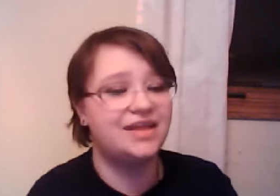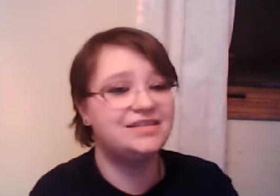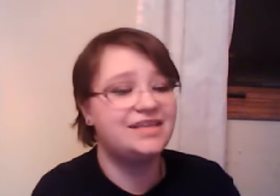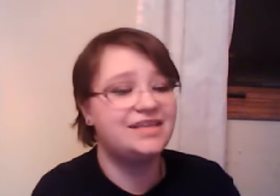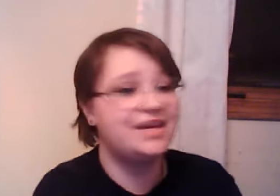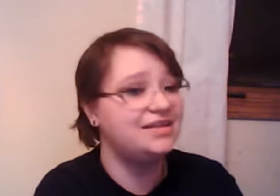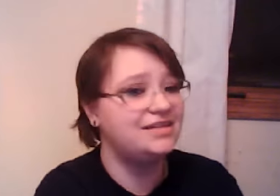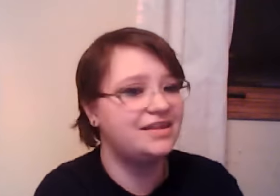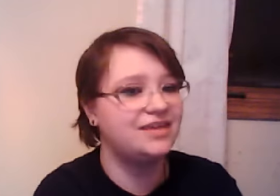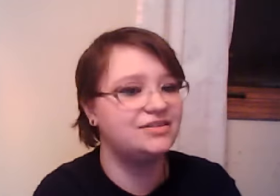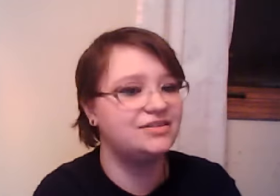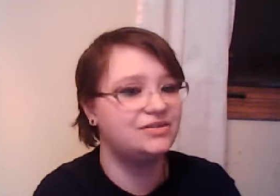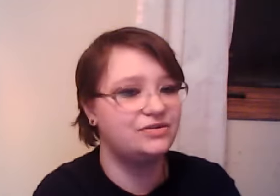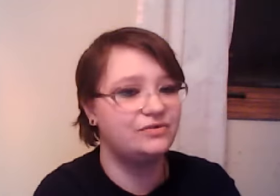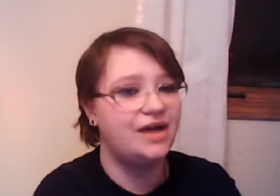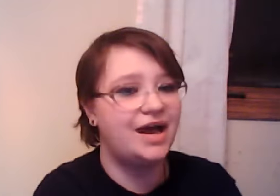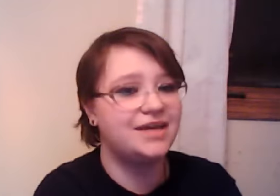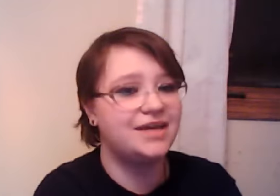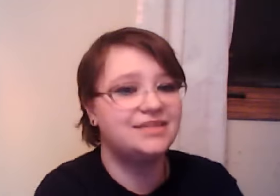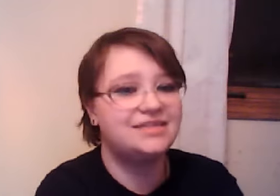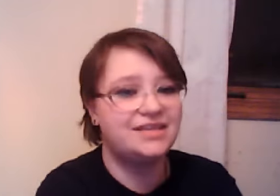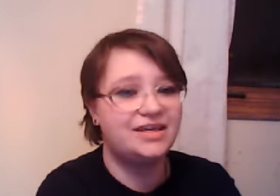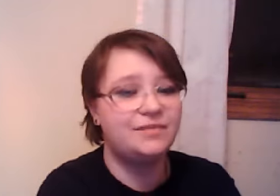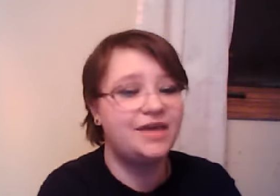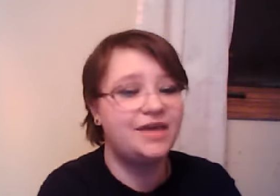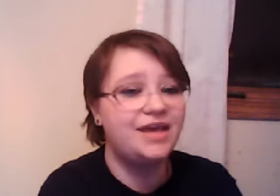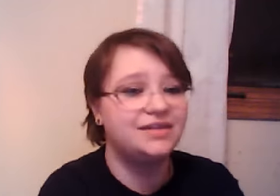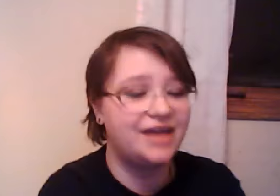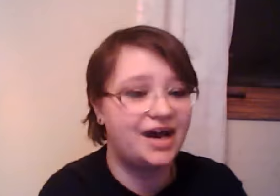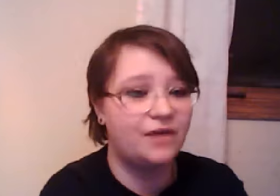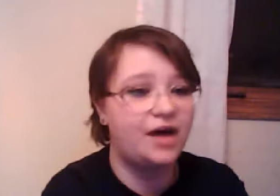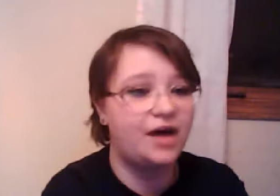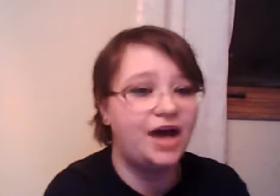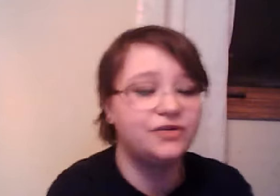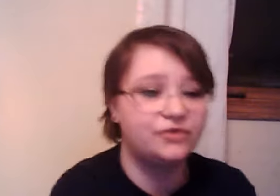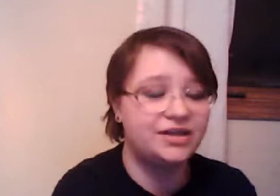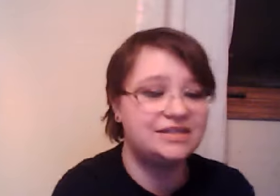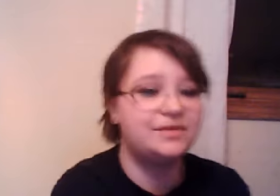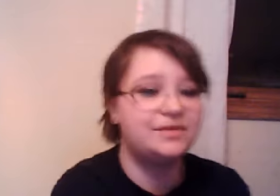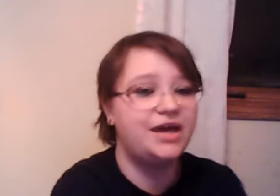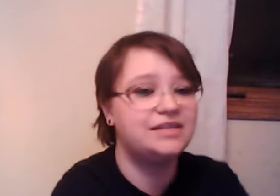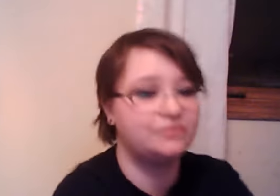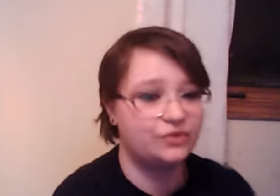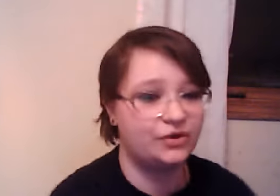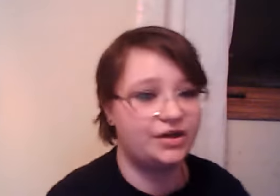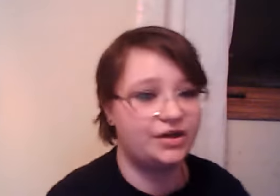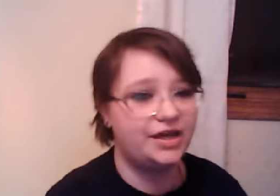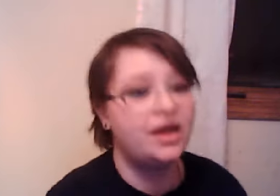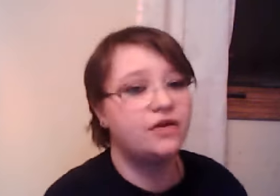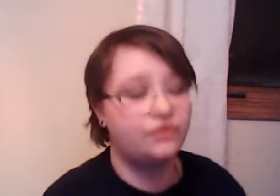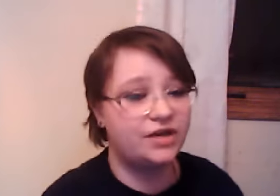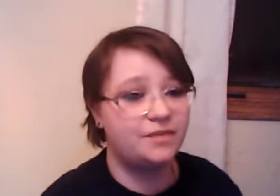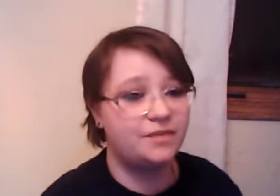that's the easy thing to do. I can see me now on Christmas morning,